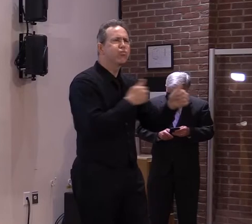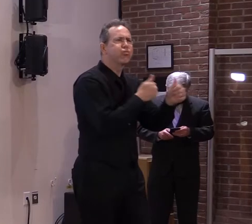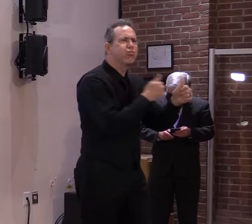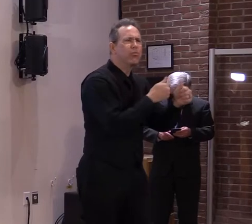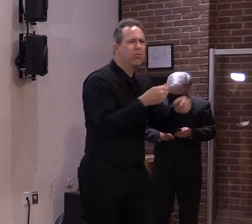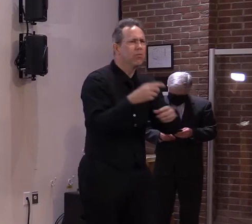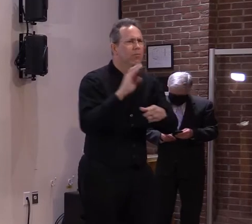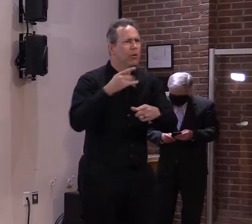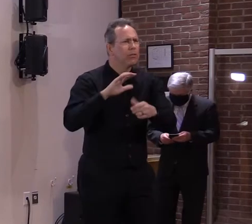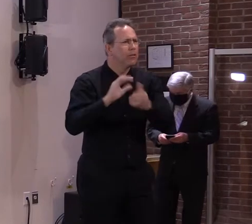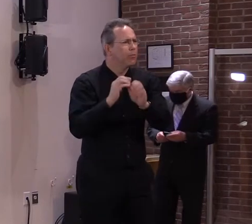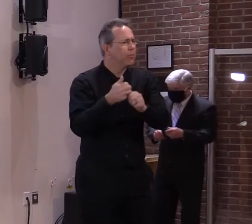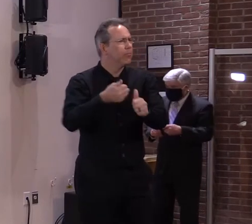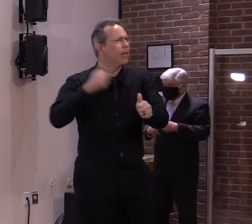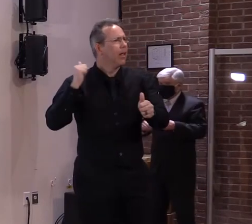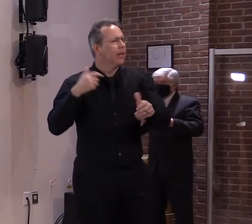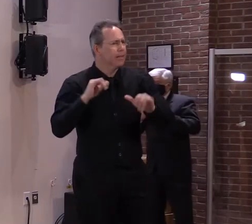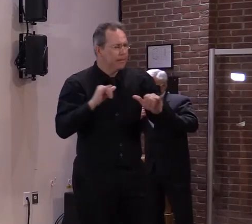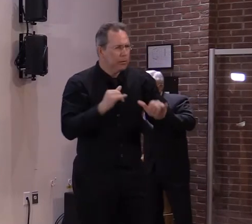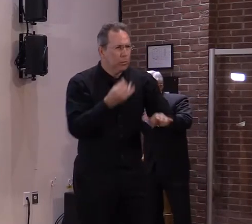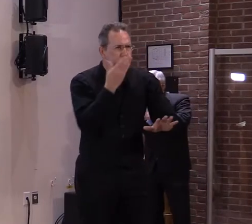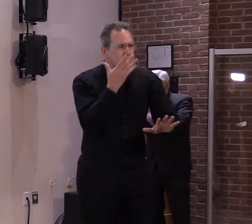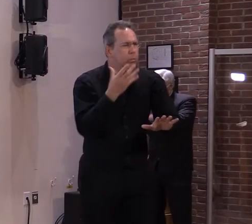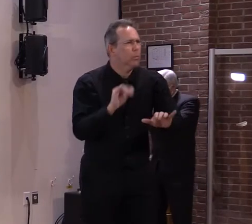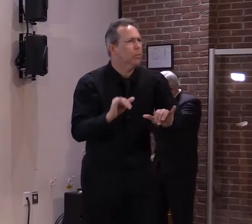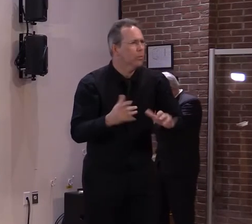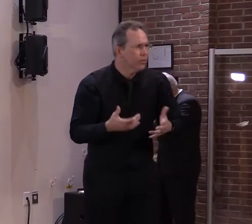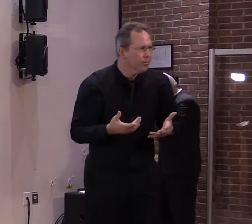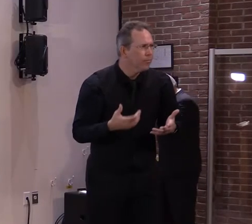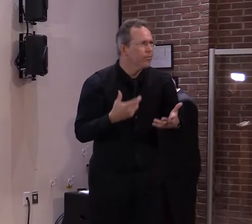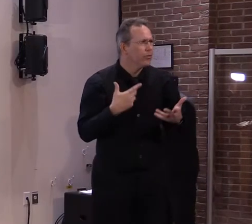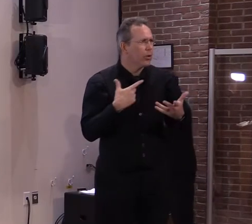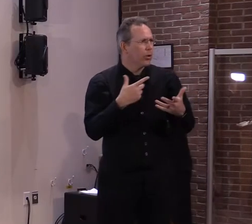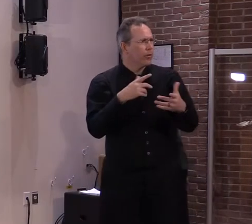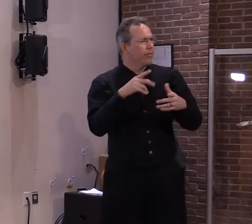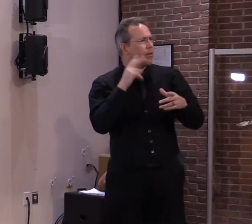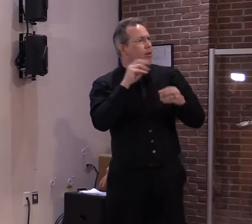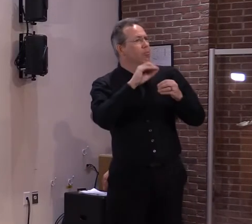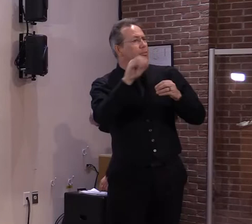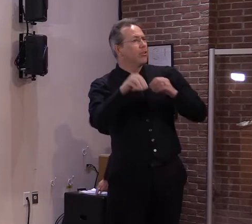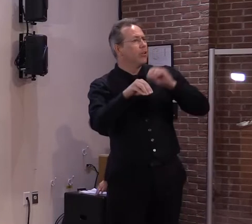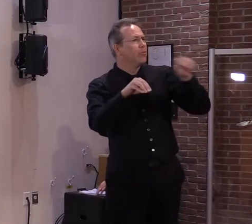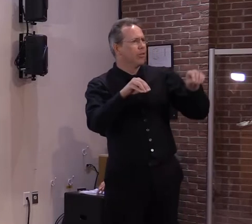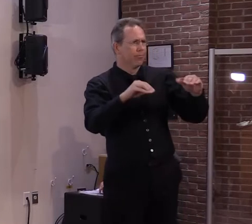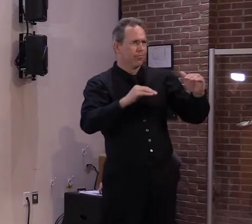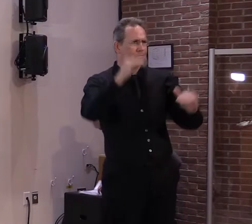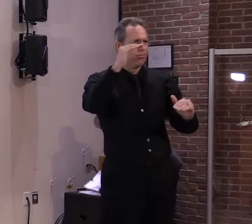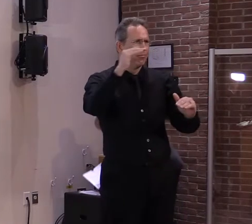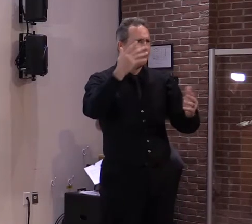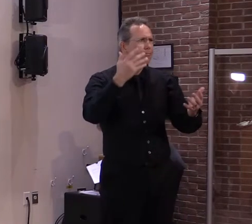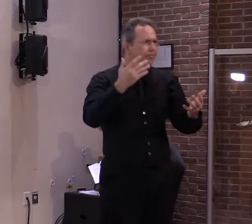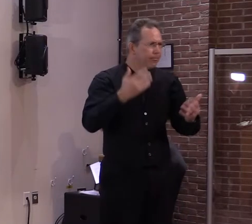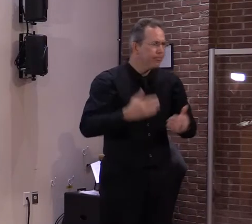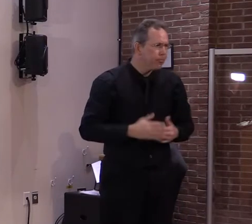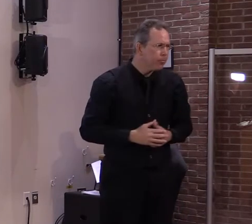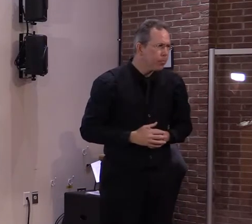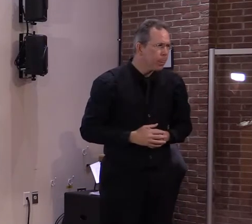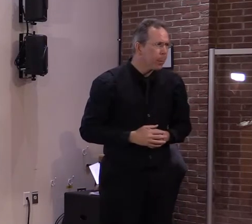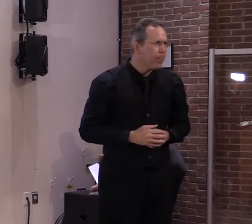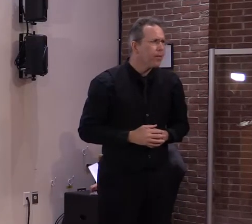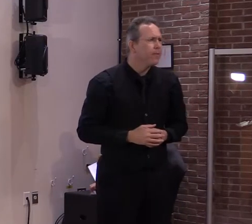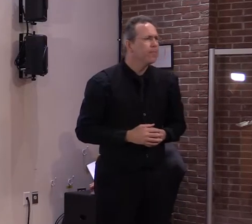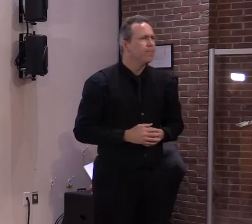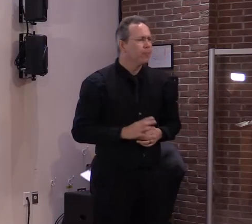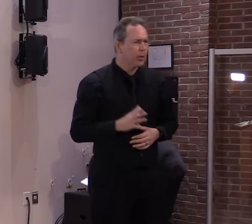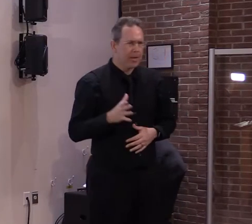in Vermont on a percentage basis. So we decided to move forward with a different strategy and just open it